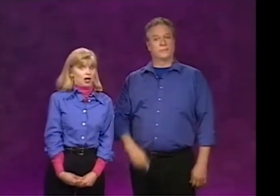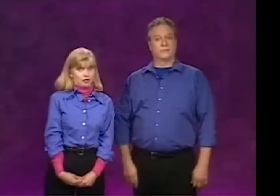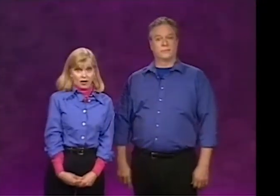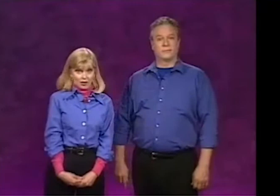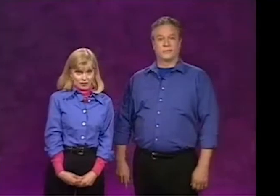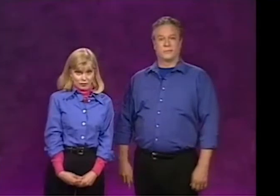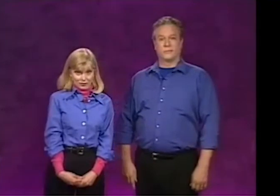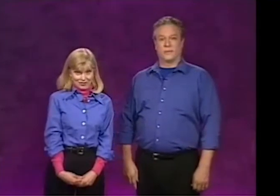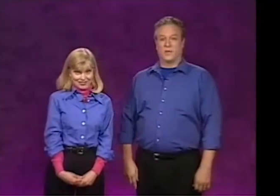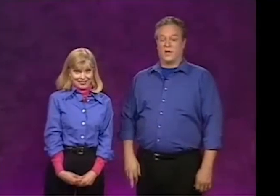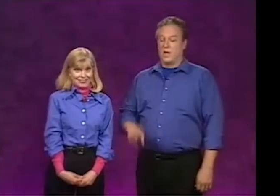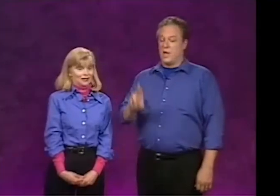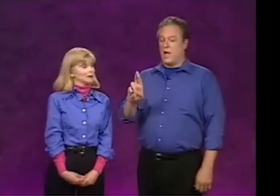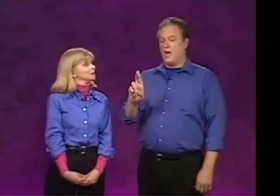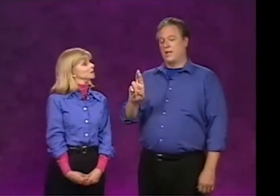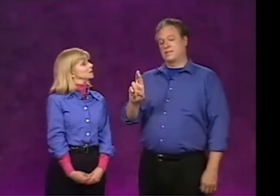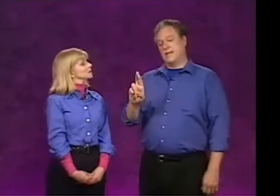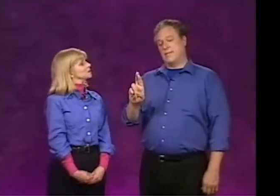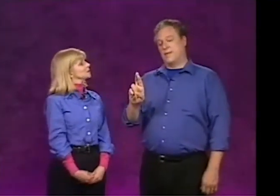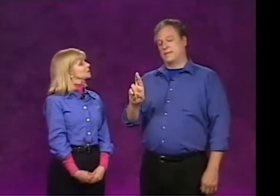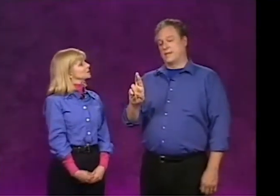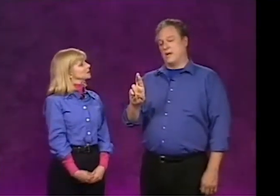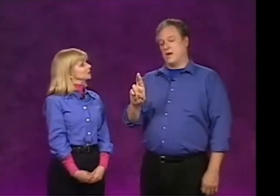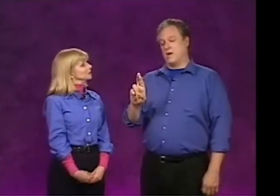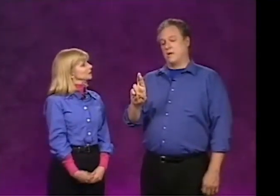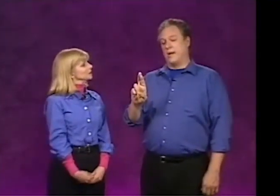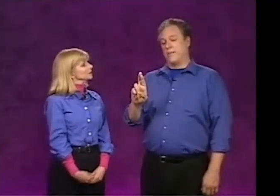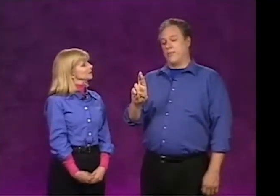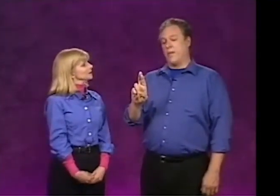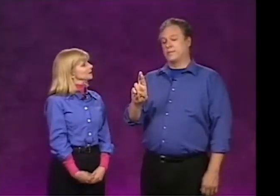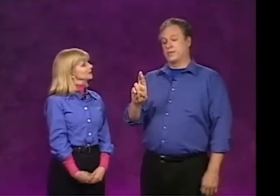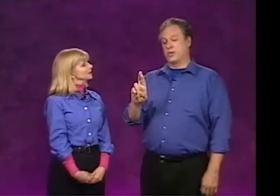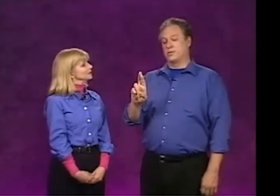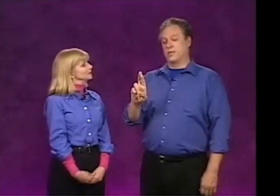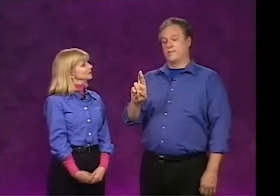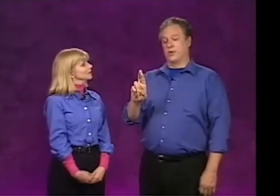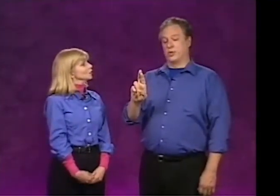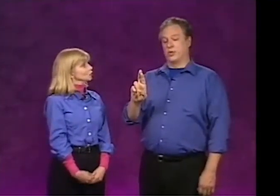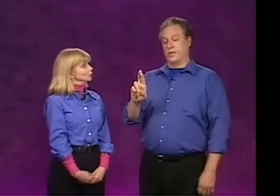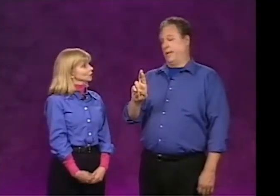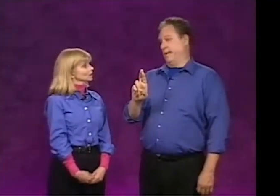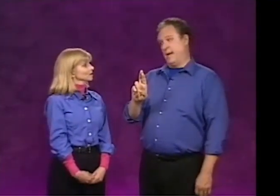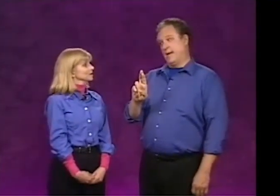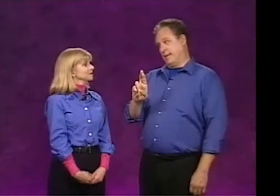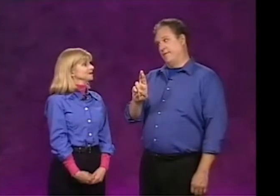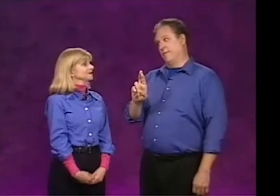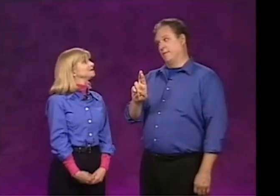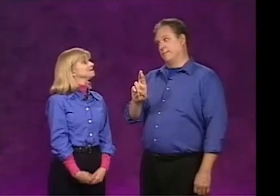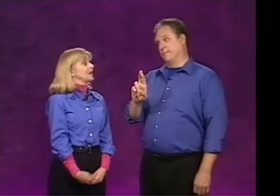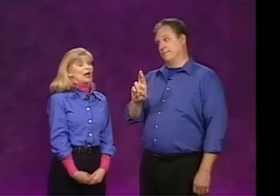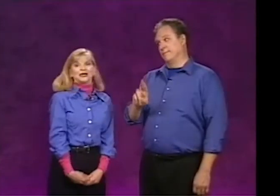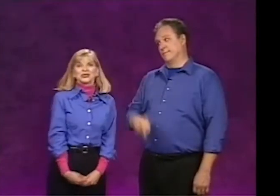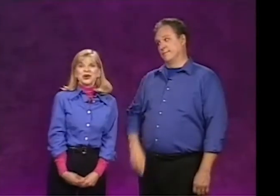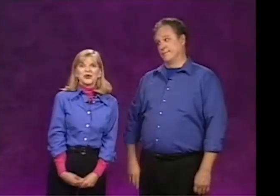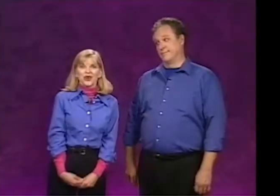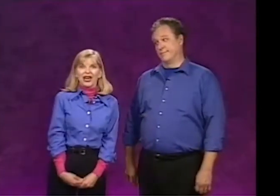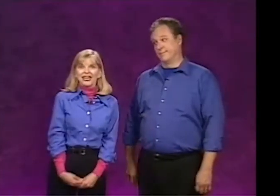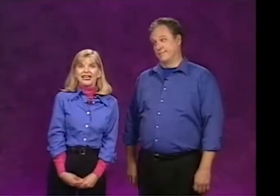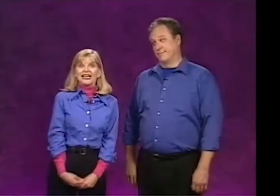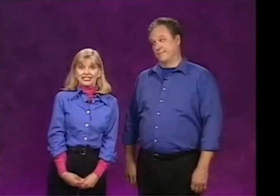not obvious. I'll accept that's an R and promise to use it for good and not evil. So ready,